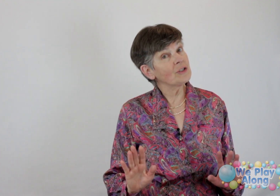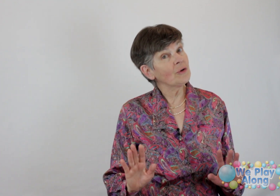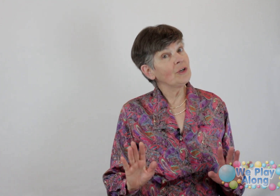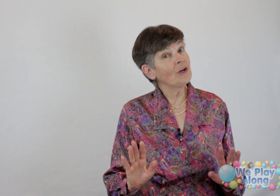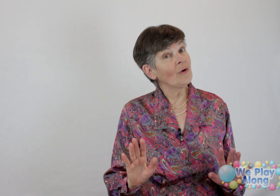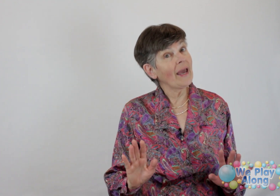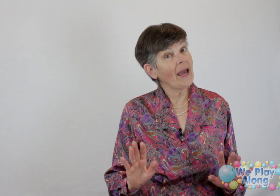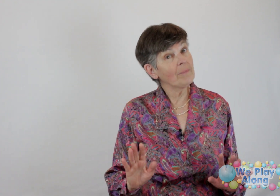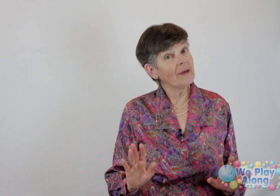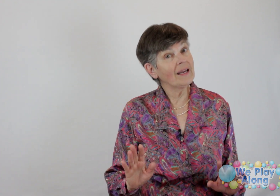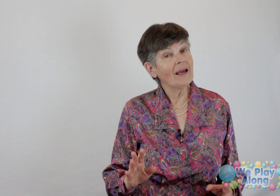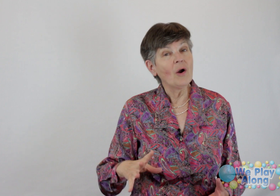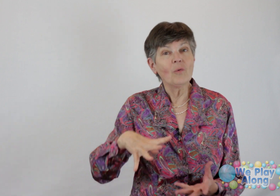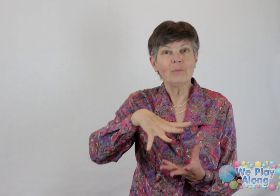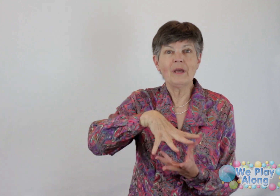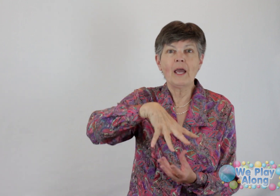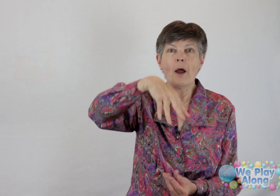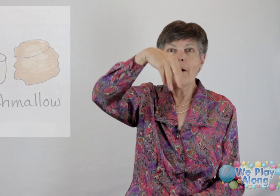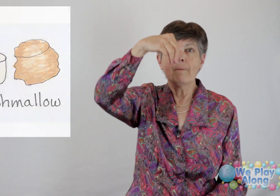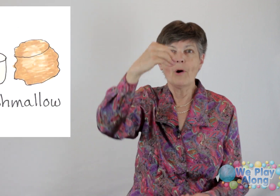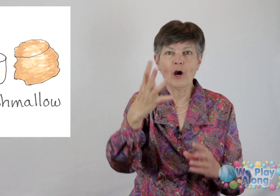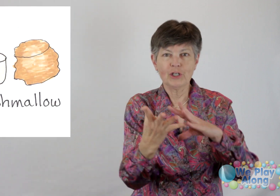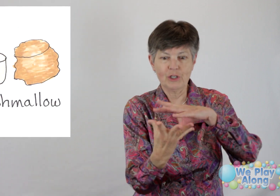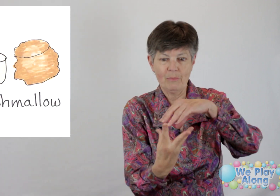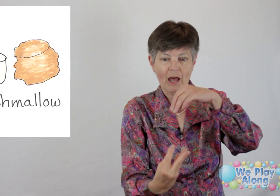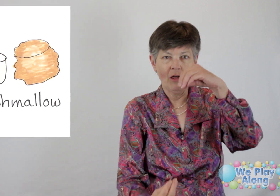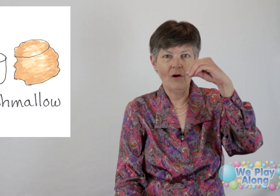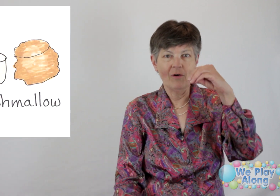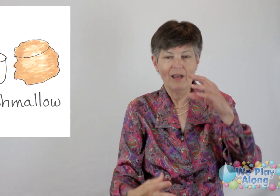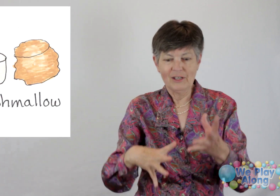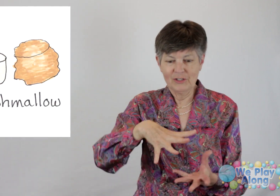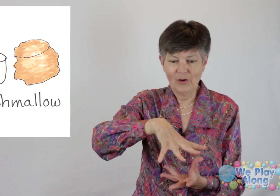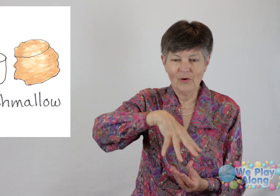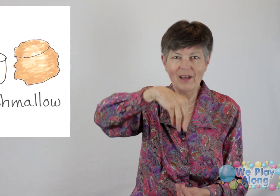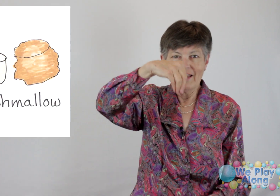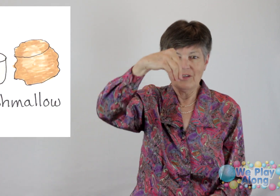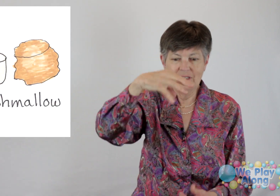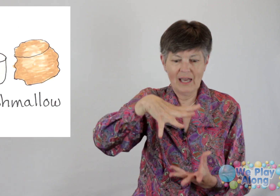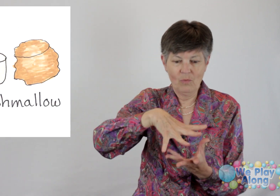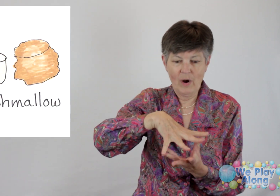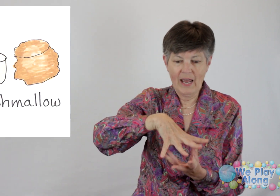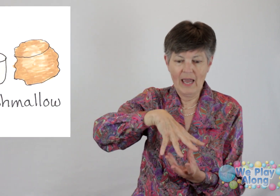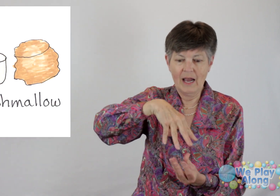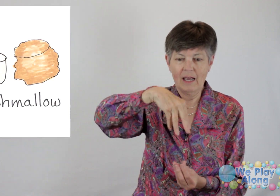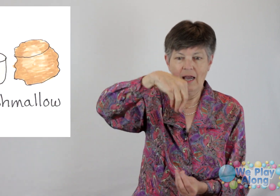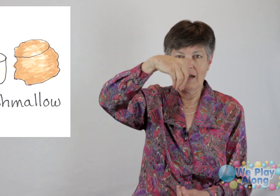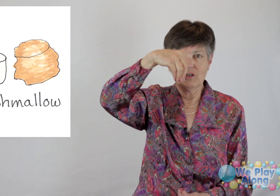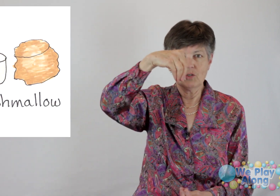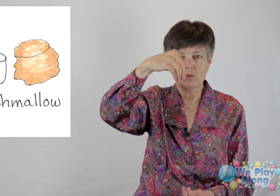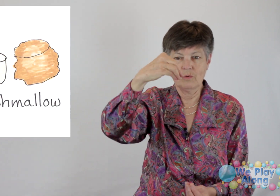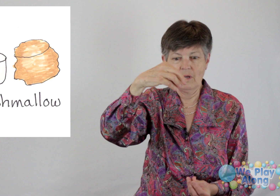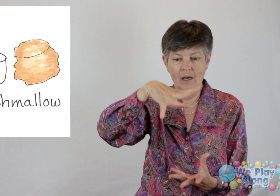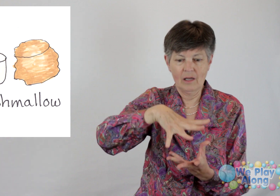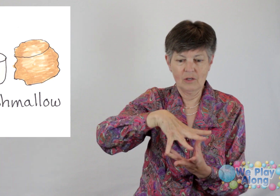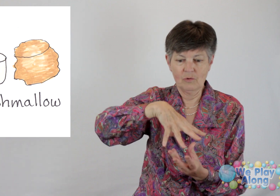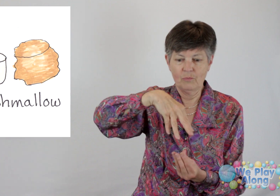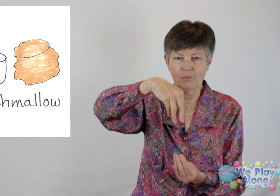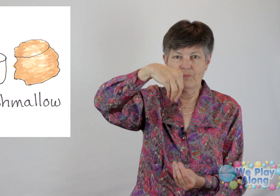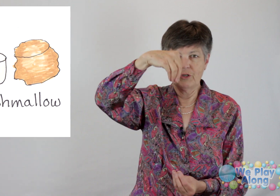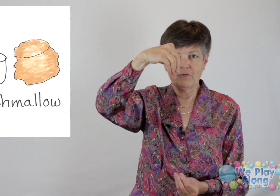dessert when you go camping would be marshmallow. So you take one hand and kind of put your